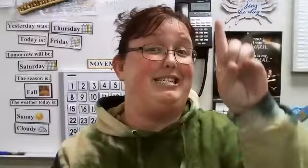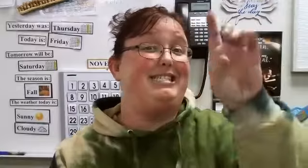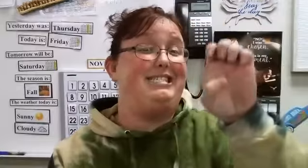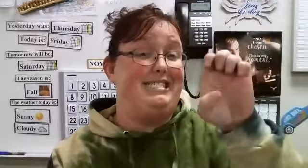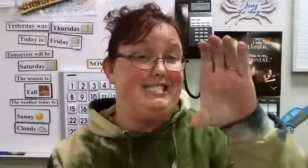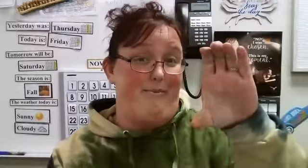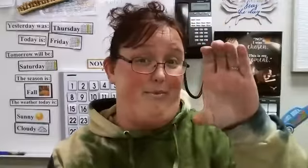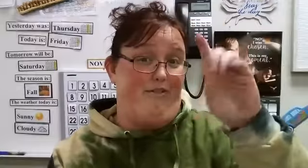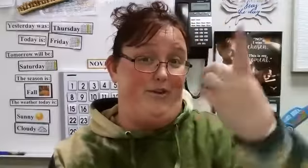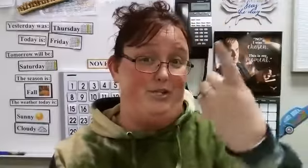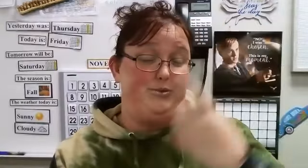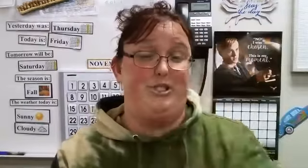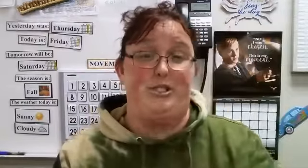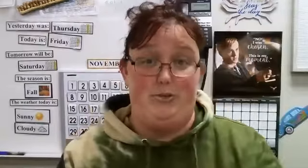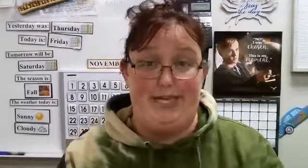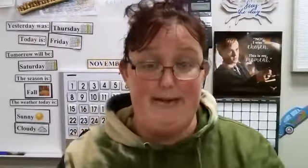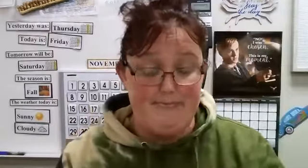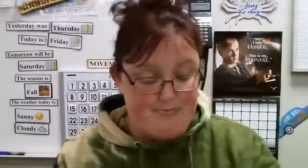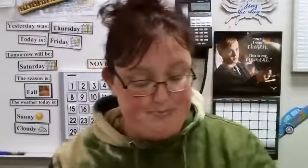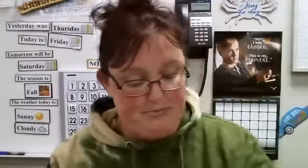until December 1st, which is a Tuesday.